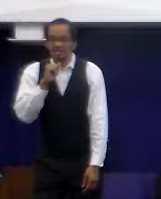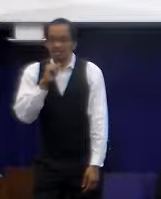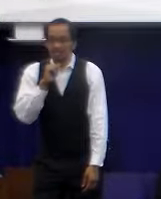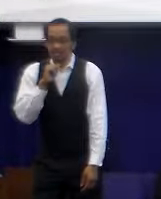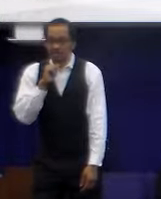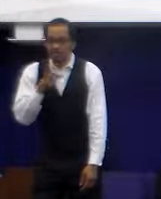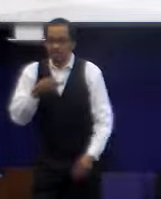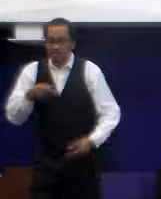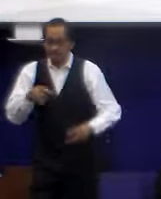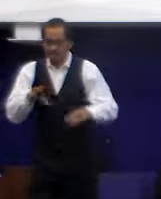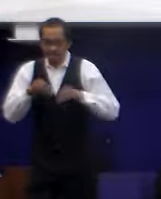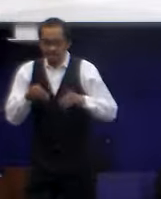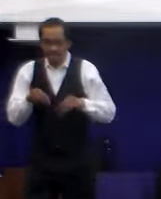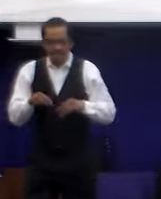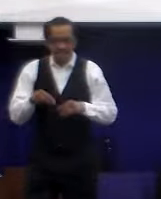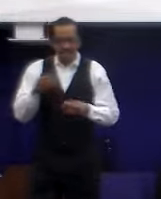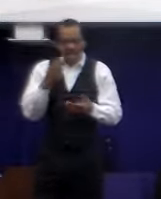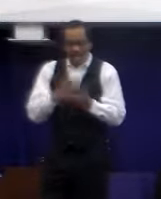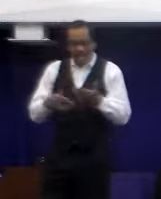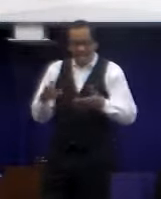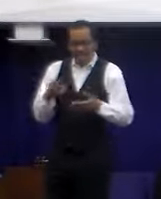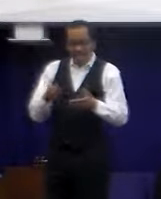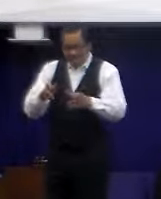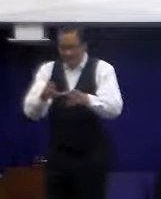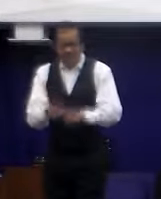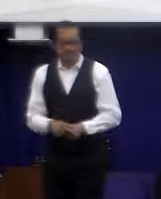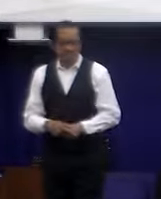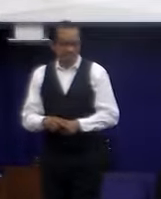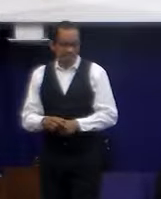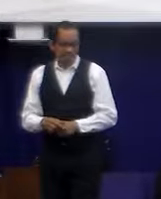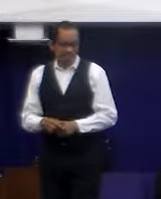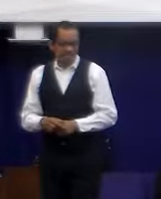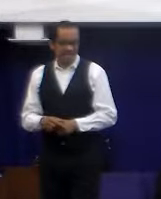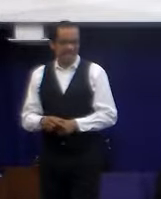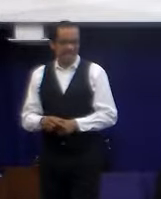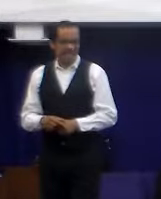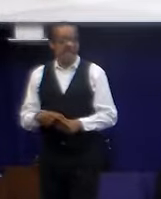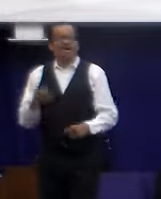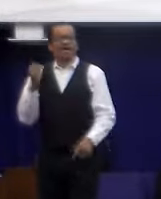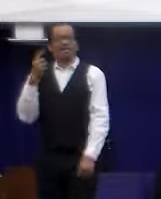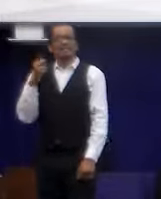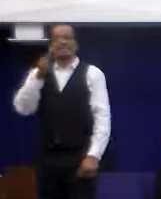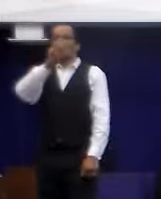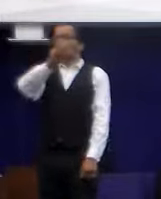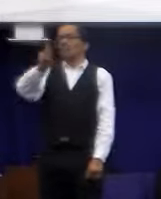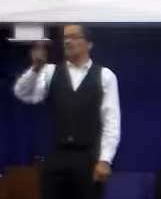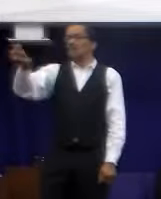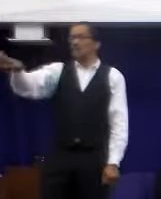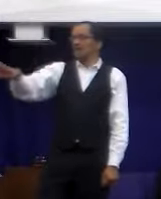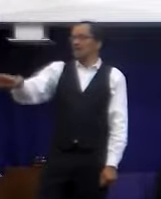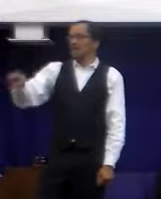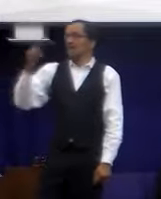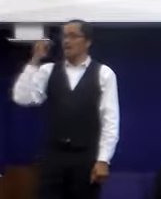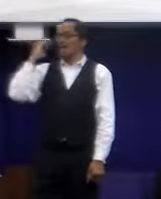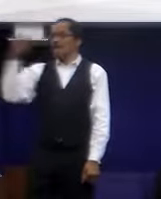right. Mm-hmm. Amen. Sometimes we don't listen to the pastor when he preaches. Yes. Let me ask you a question. If you went to